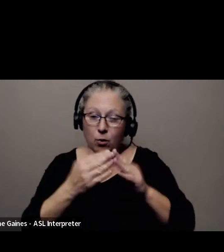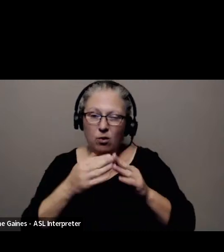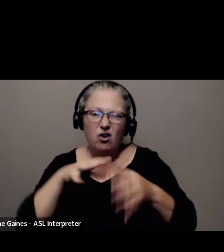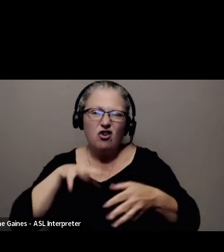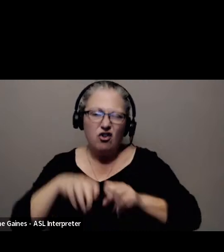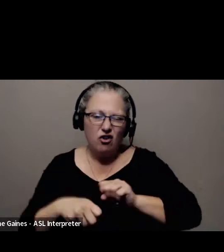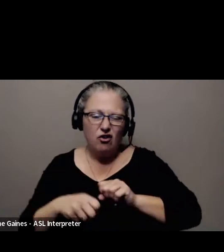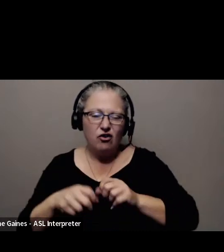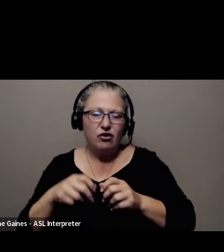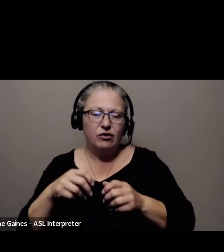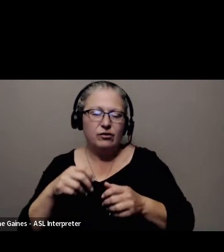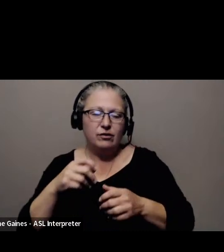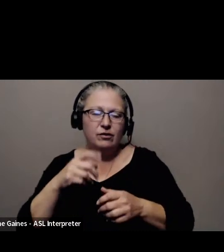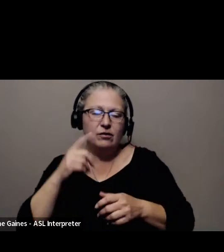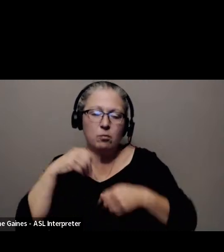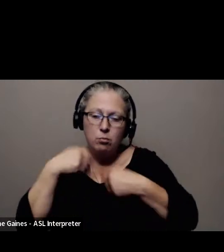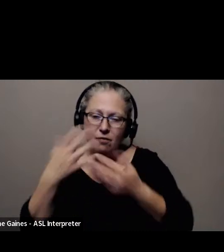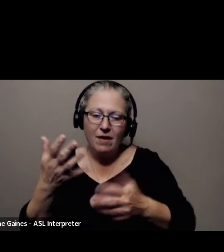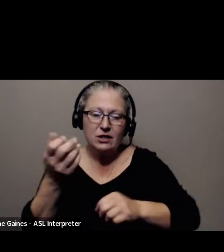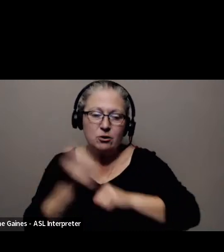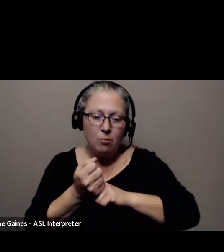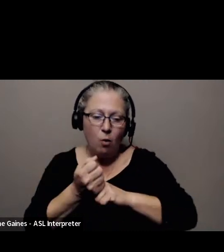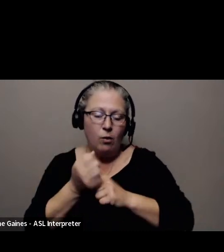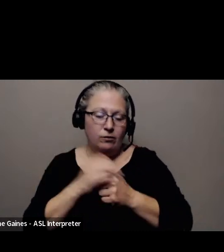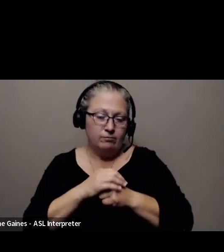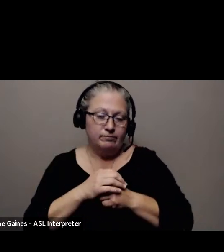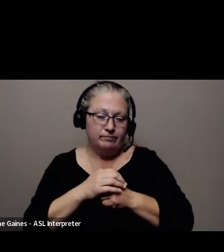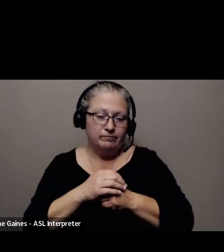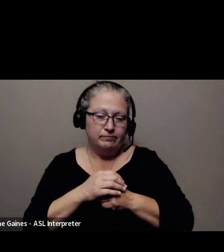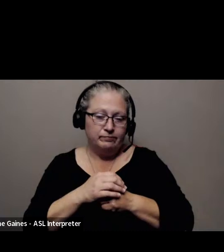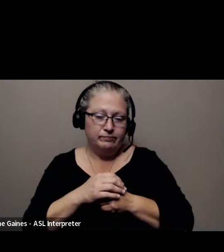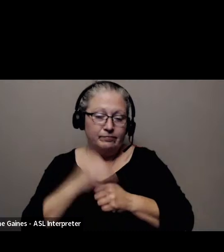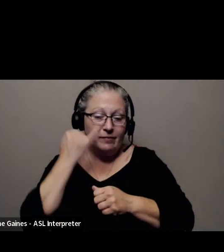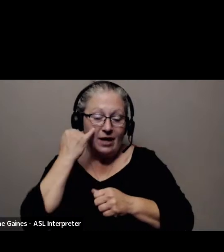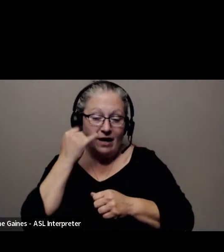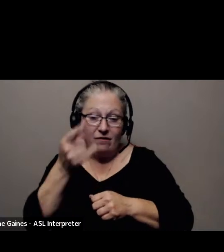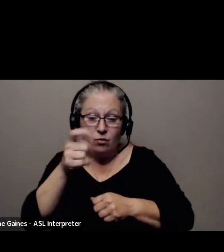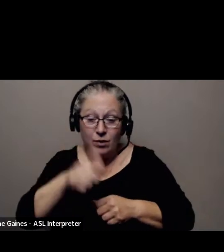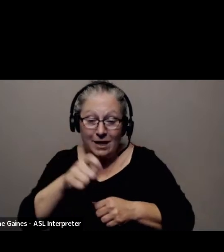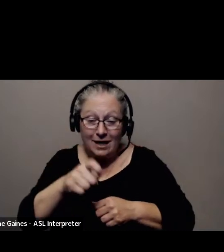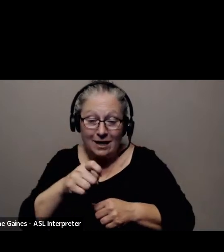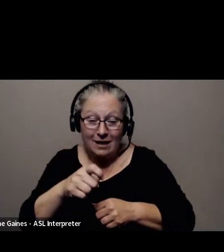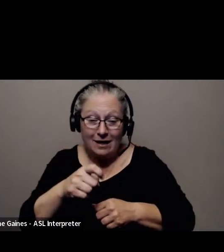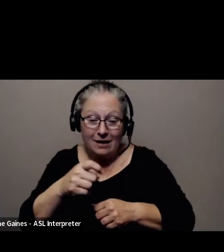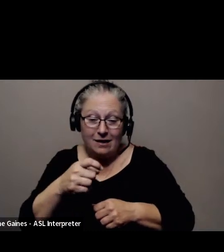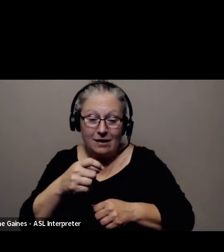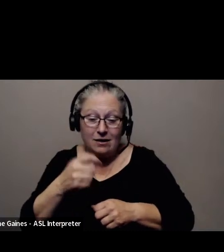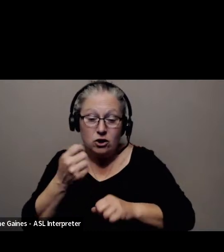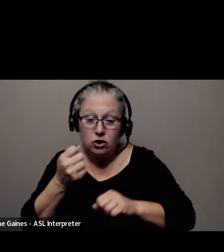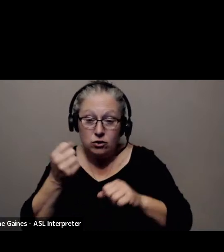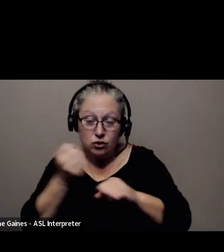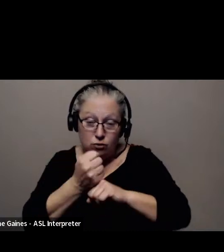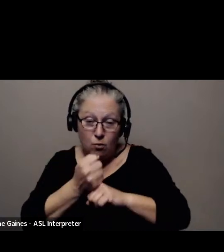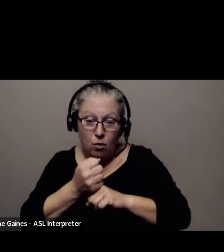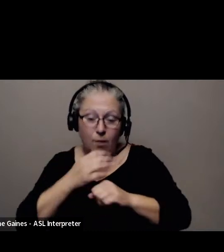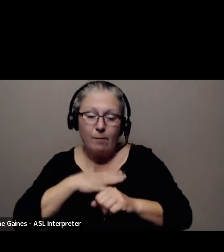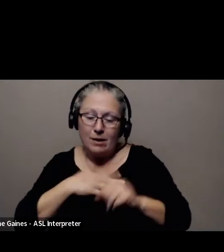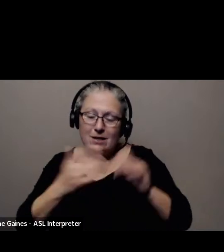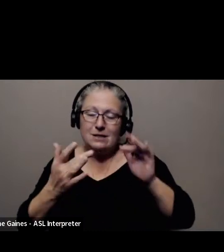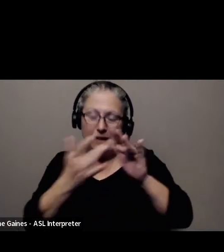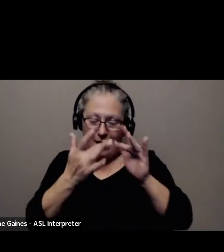hurting, to provide that support. So, and then if you need support, please reach